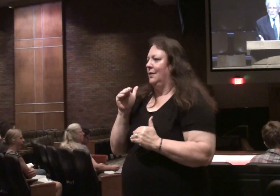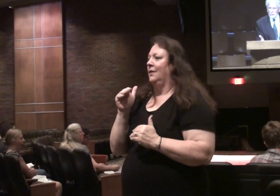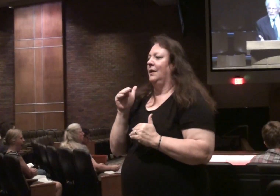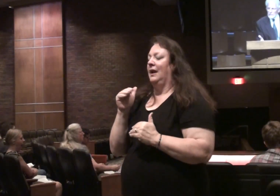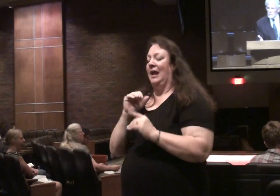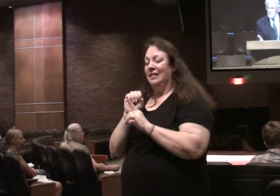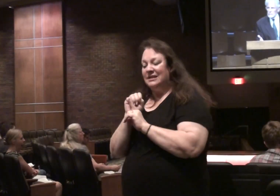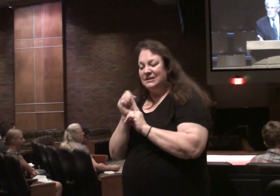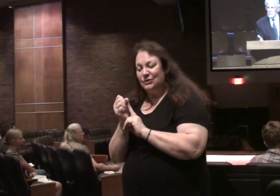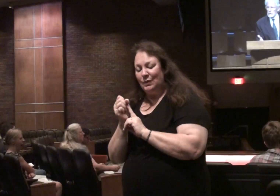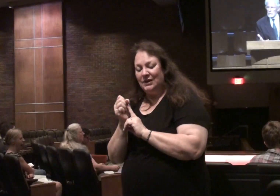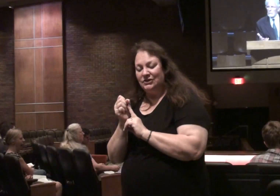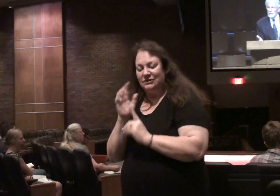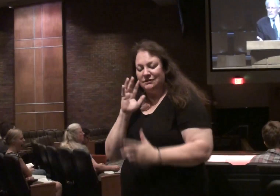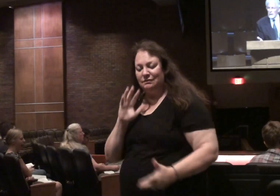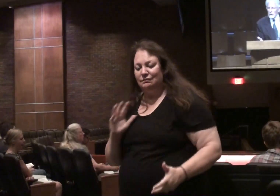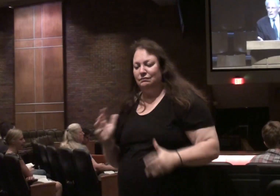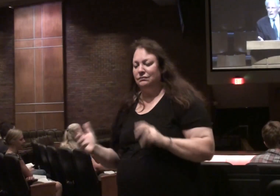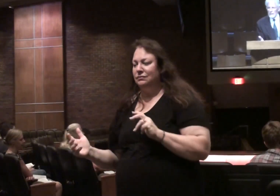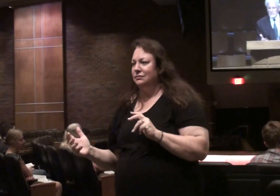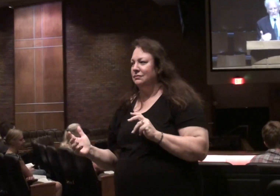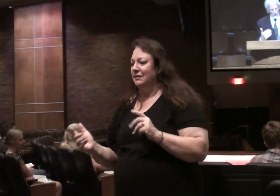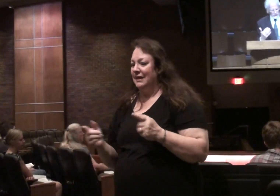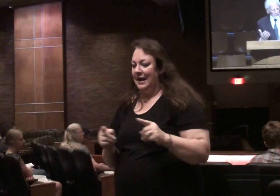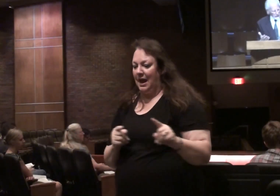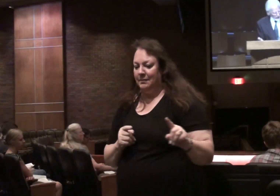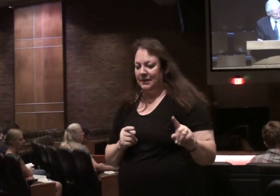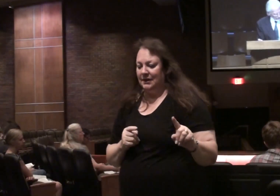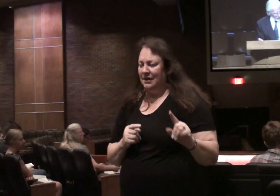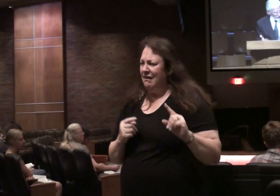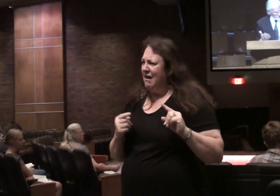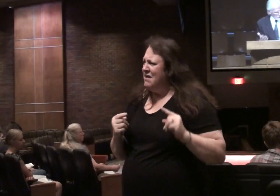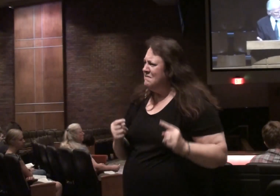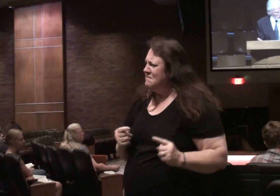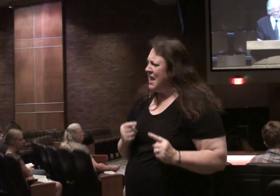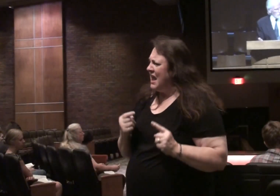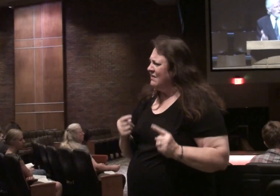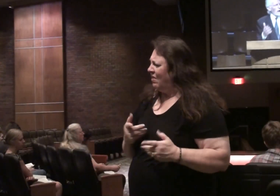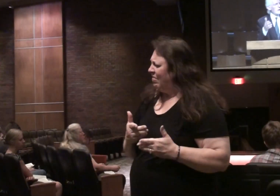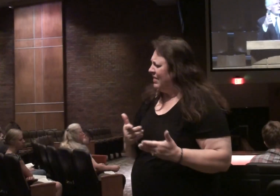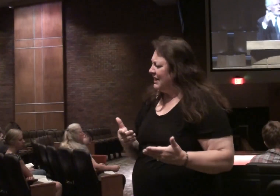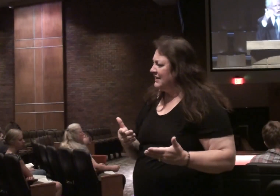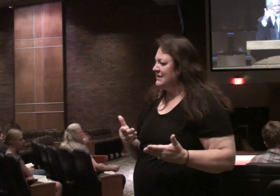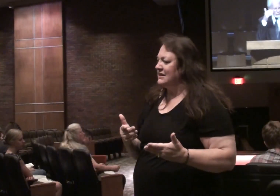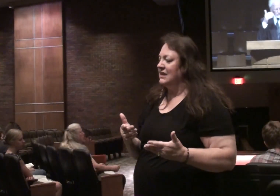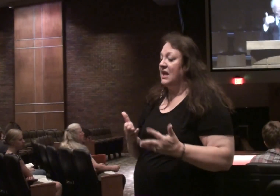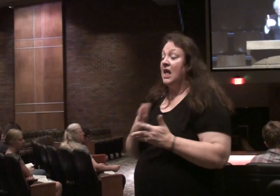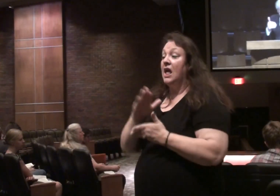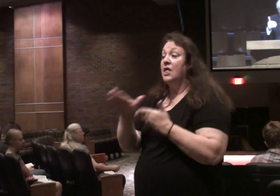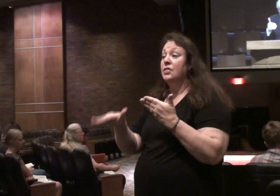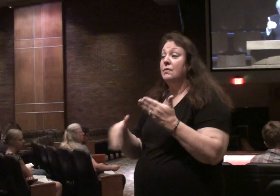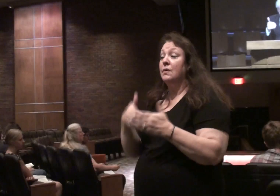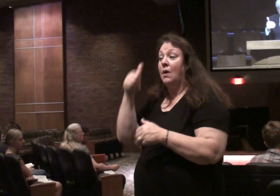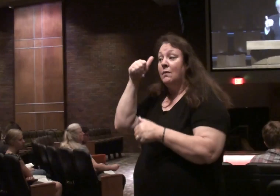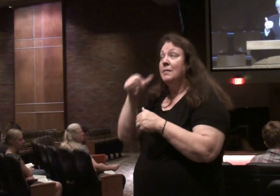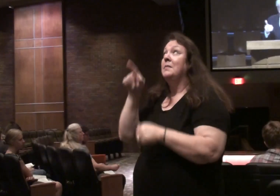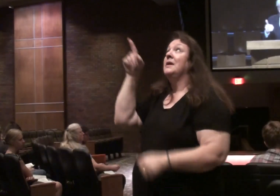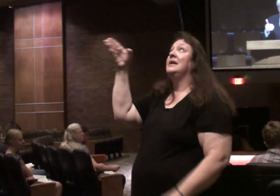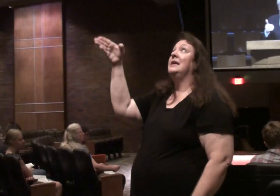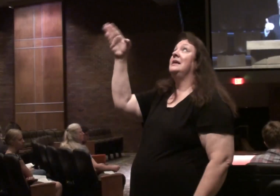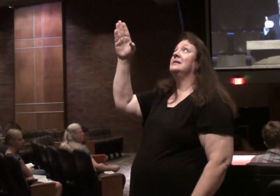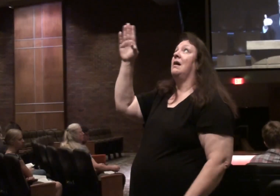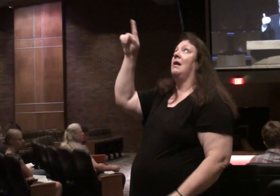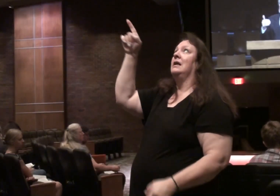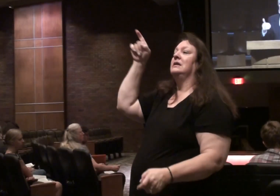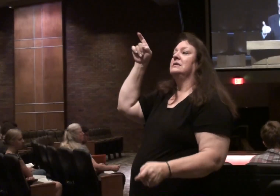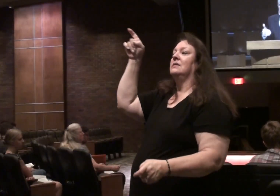unfair situations which he will bring into our lives and the painful, unpleasant things. And in it all, remember, he is God, he is